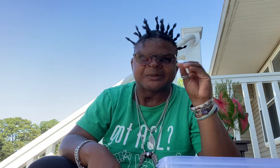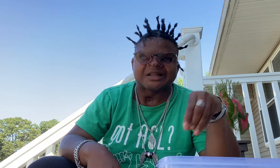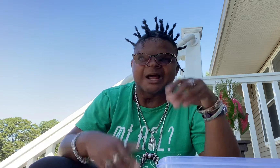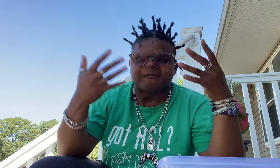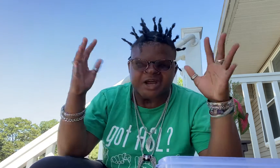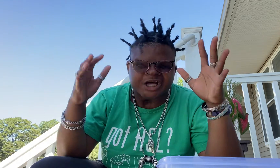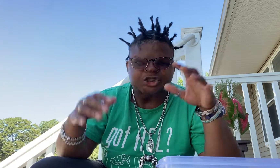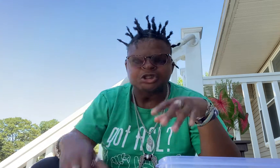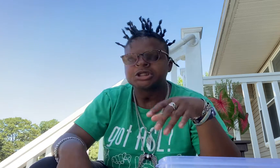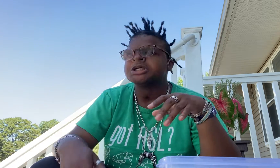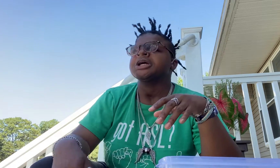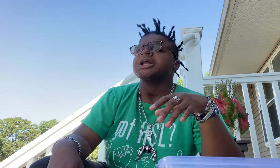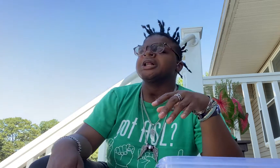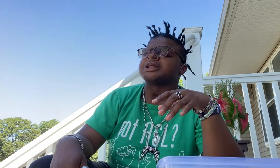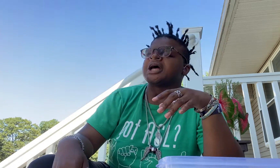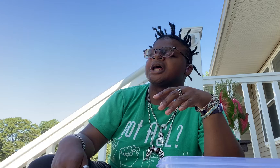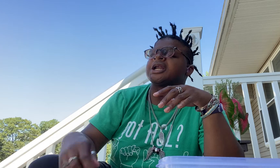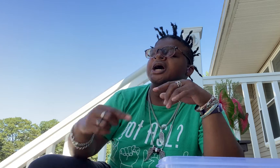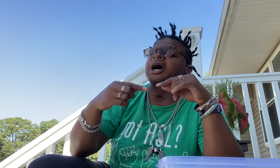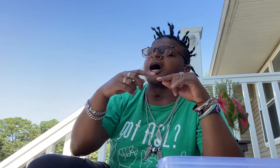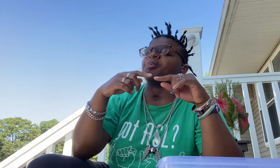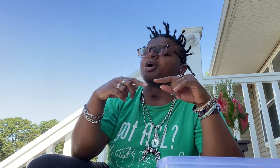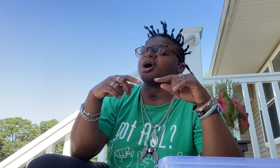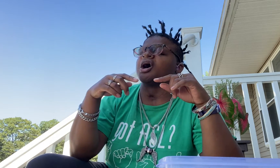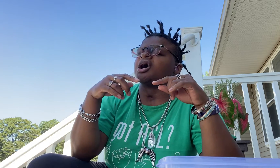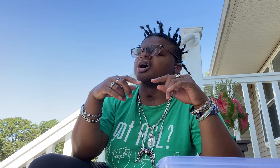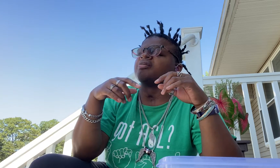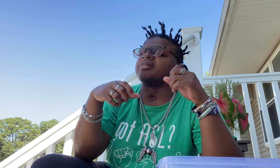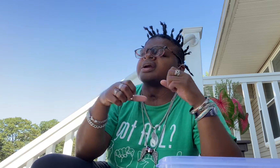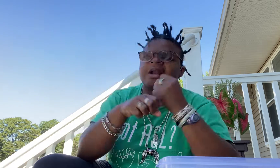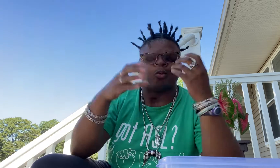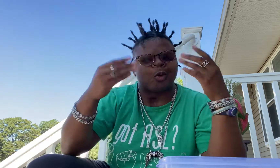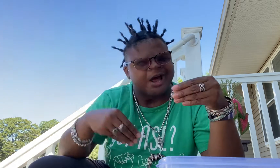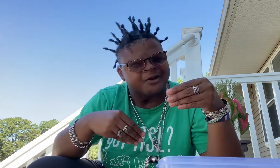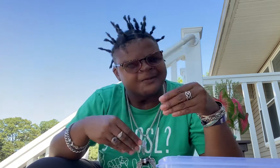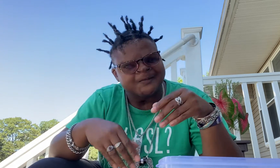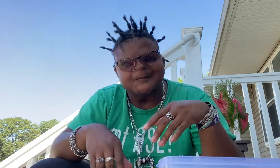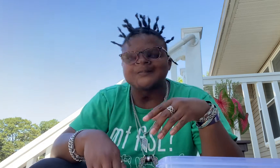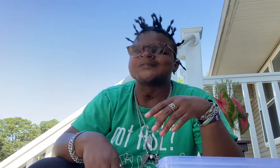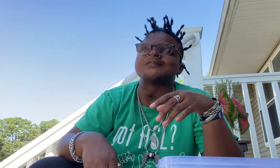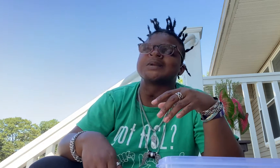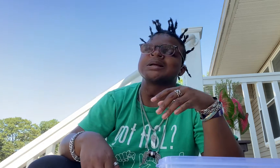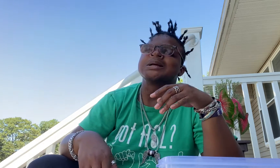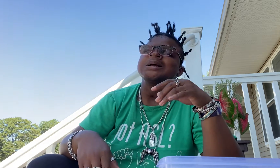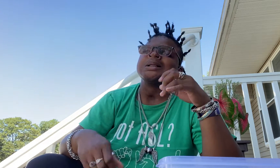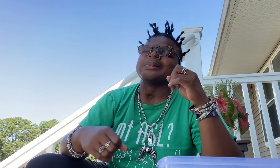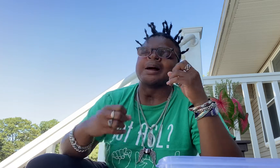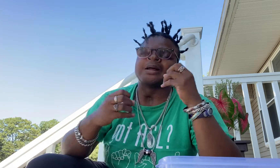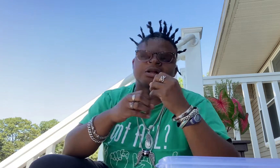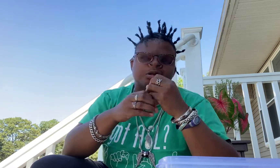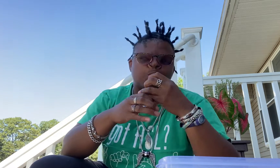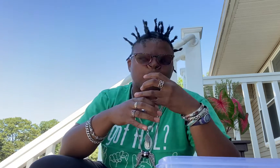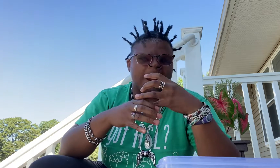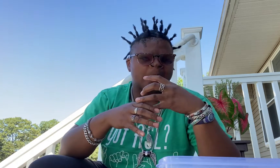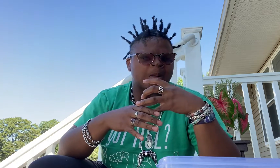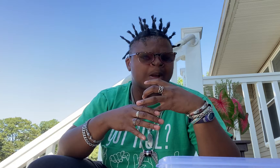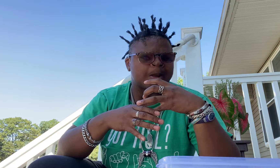85-90% finished. Then I'm gonna get it wet, let it swell a little